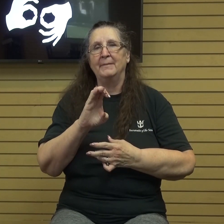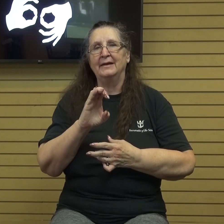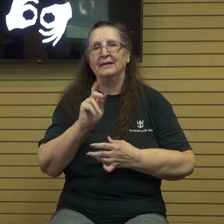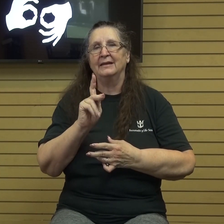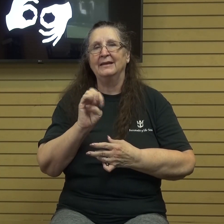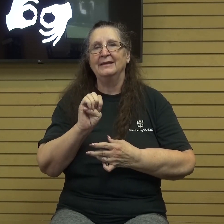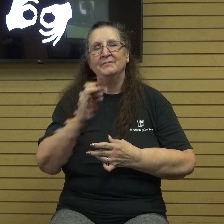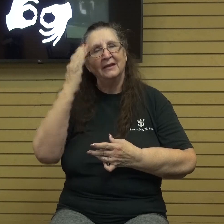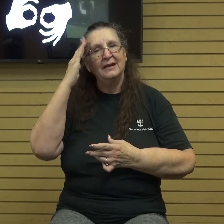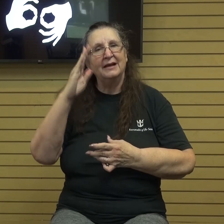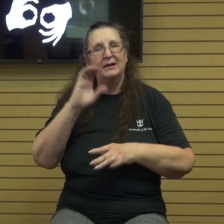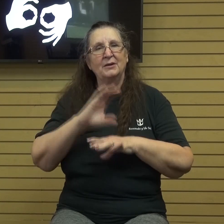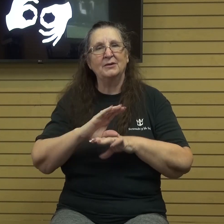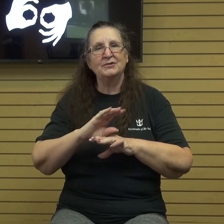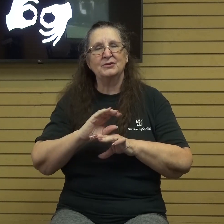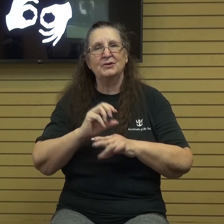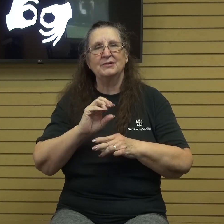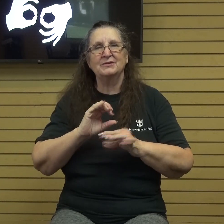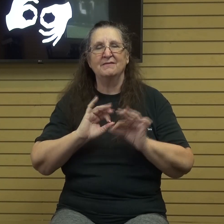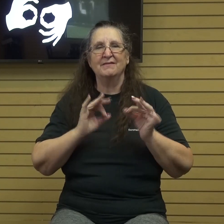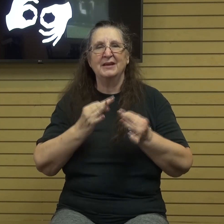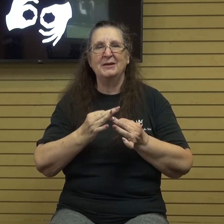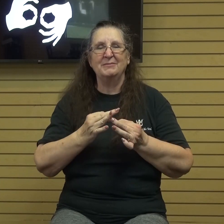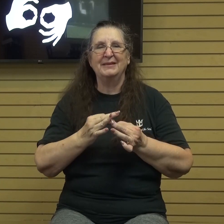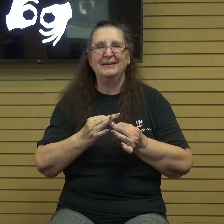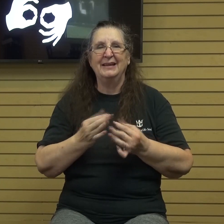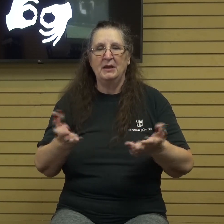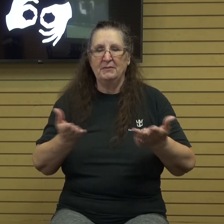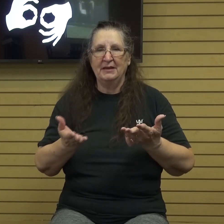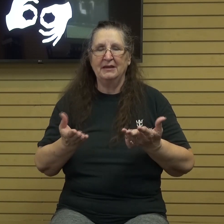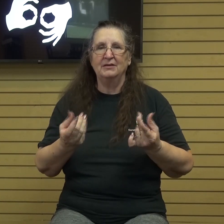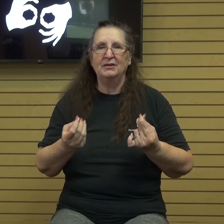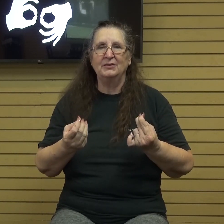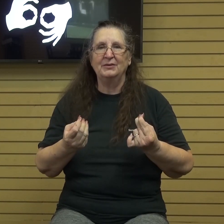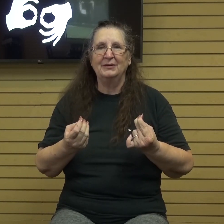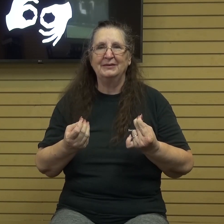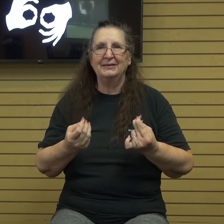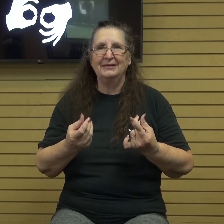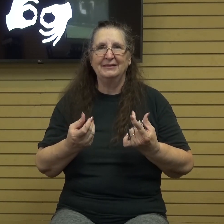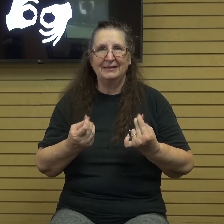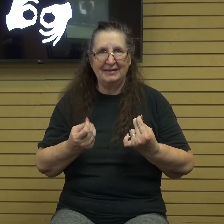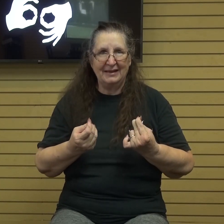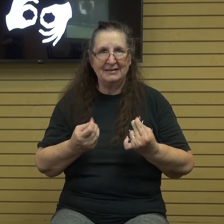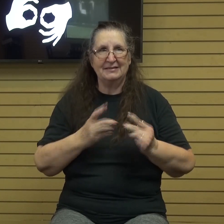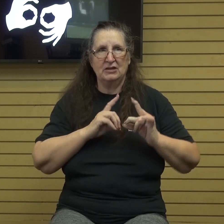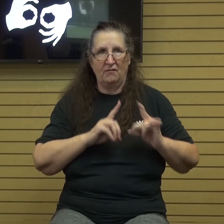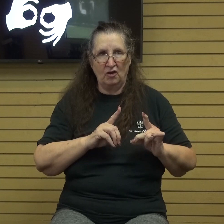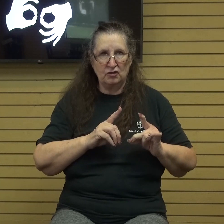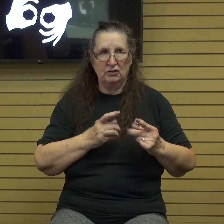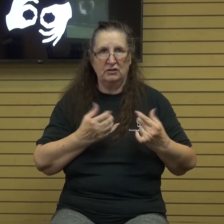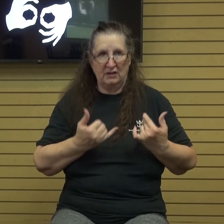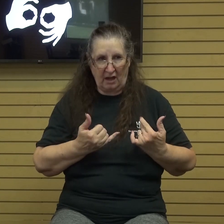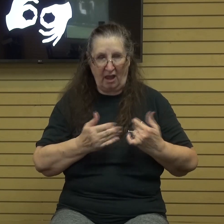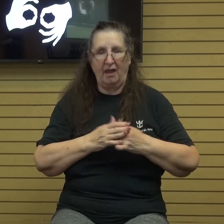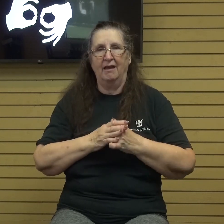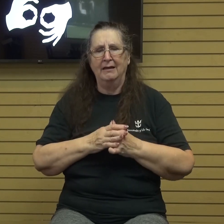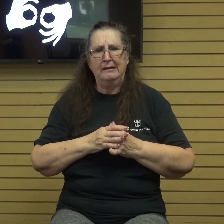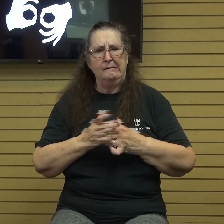Hello, church family. I'm Kenna McKee here today to do today's devotional with you today. That might have been a little